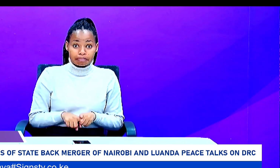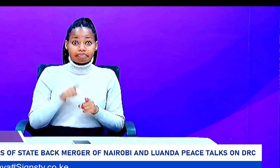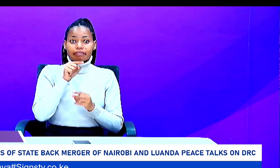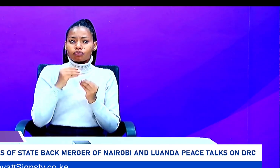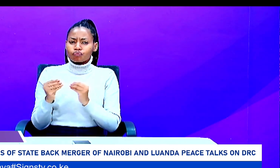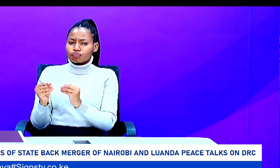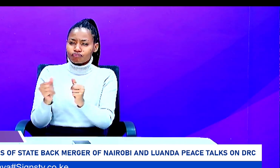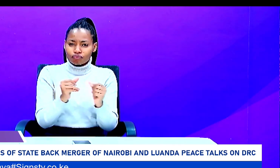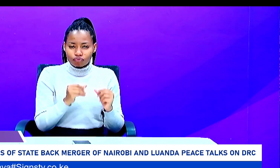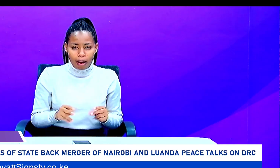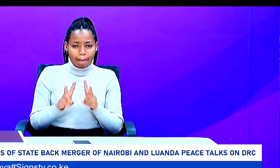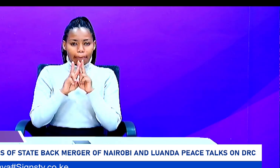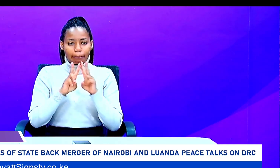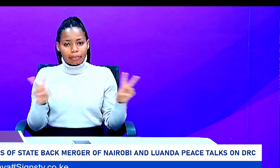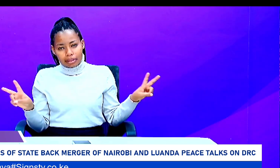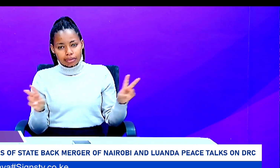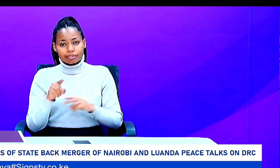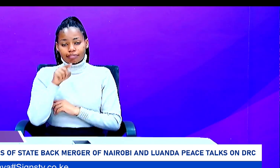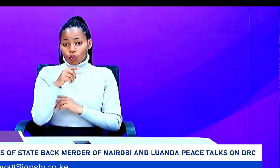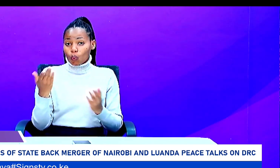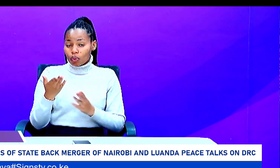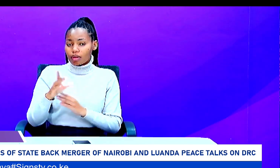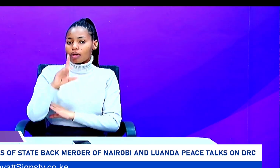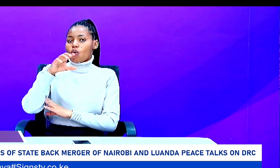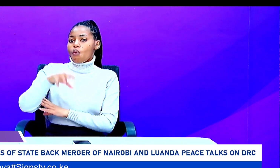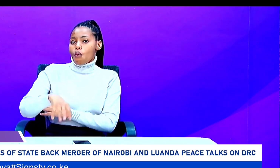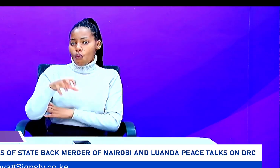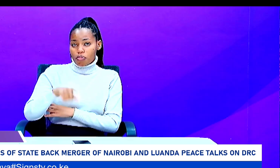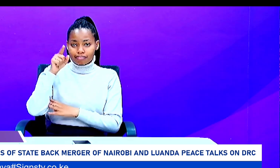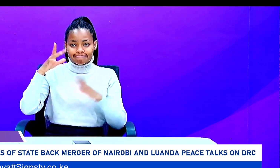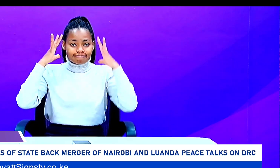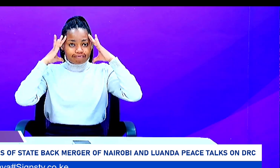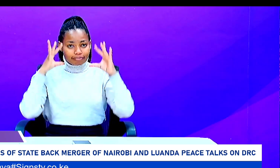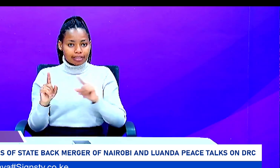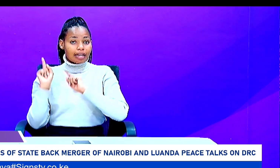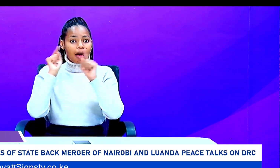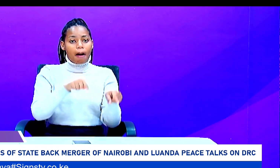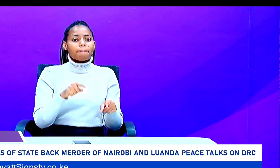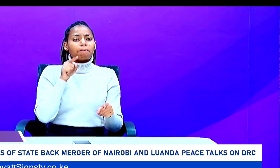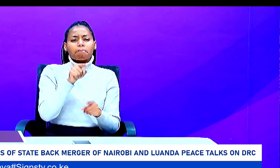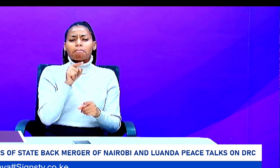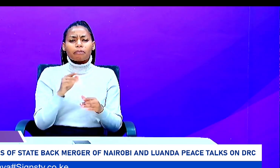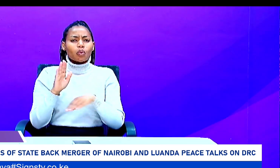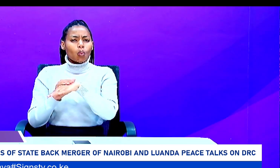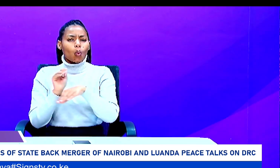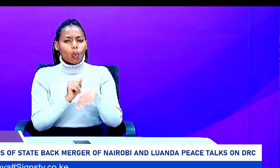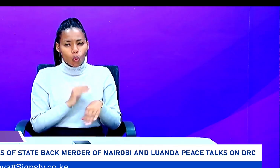and accelerate the restoration of peace in Eastern DRC. The decision comes amidst renewed